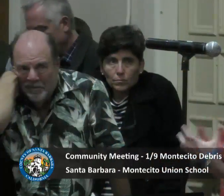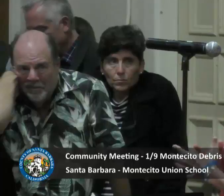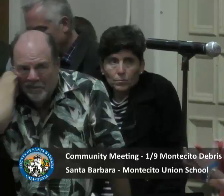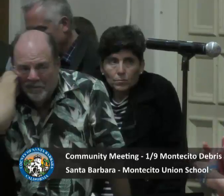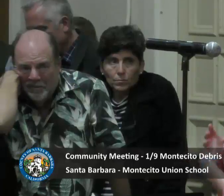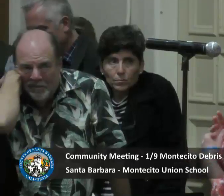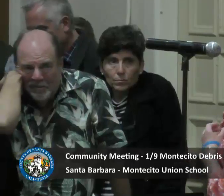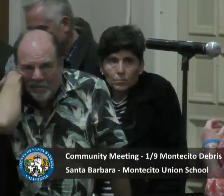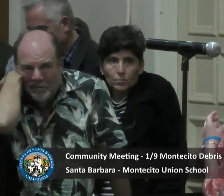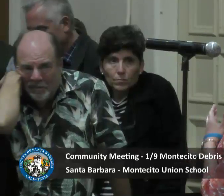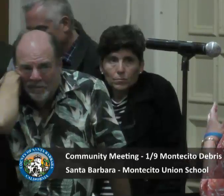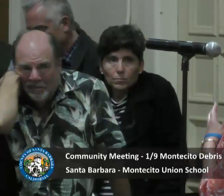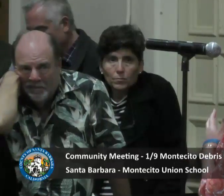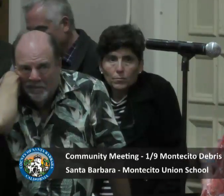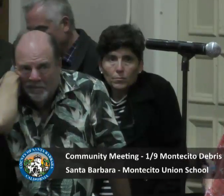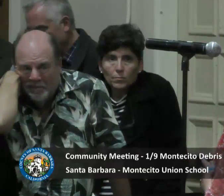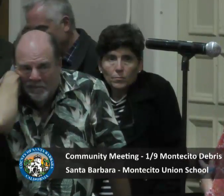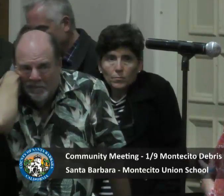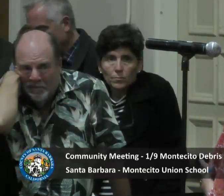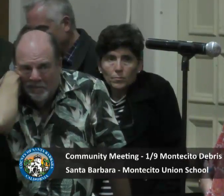not Montecito,